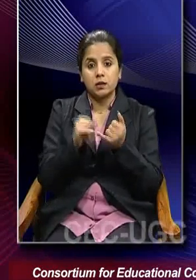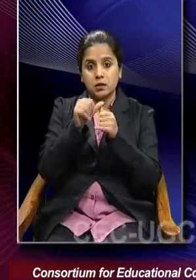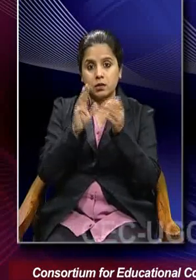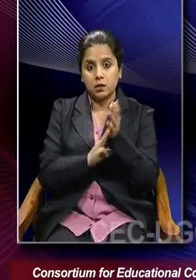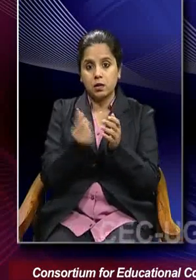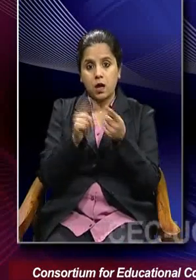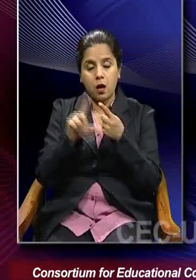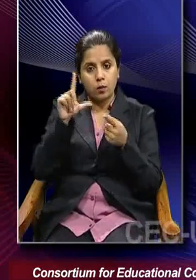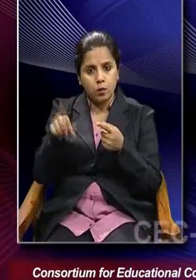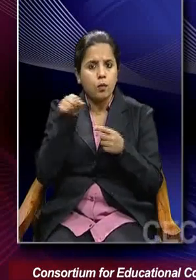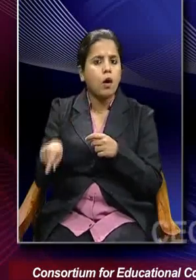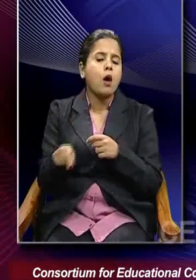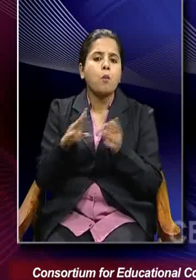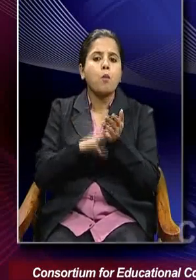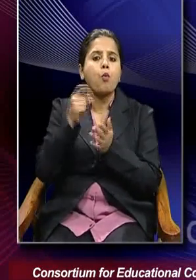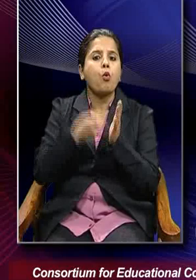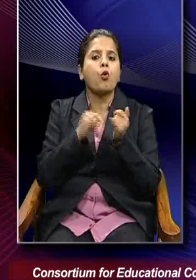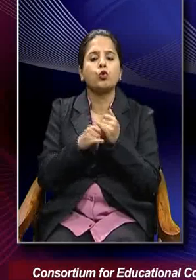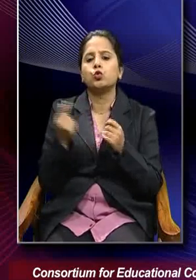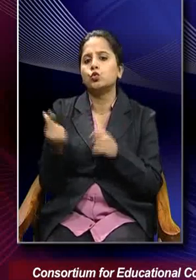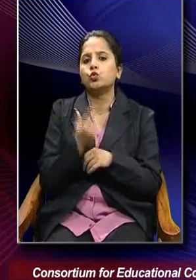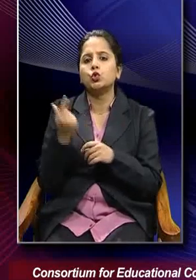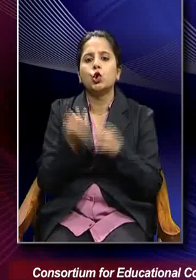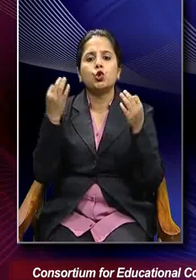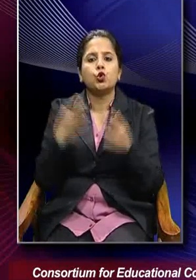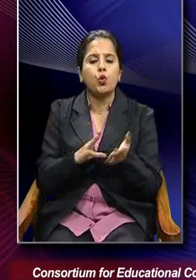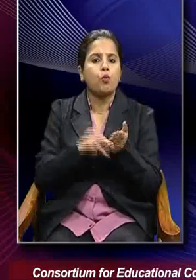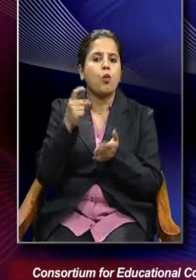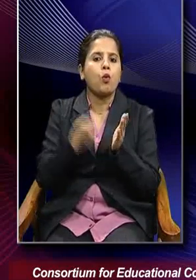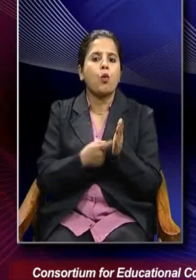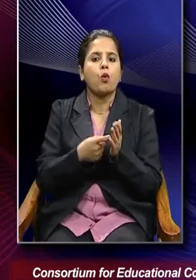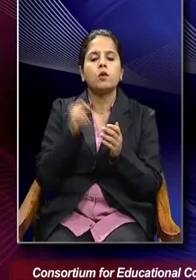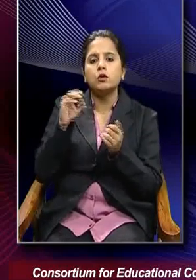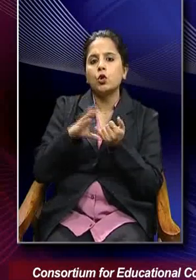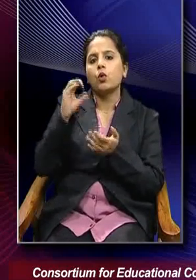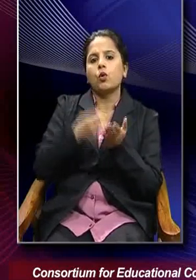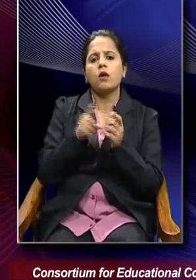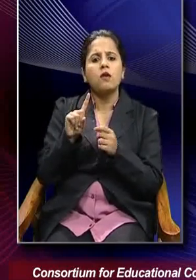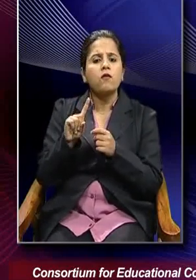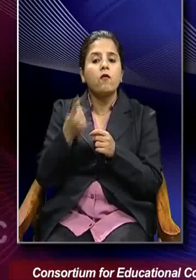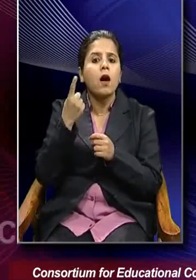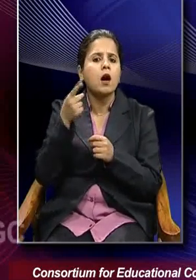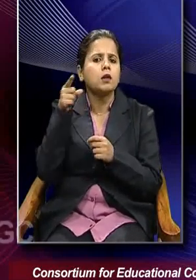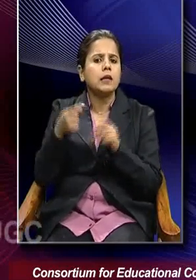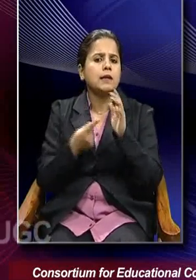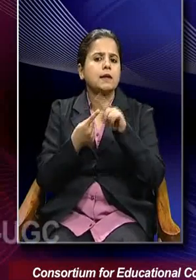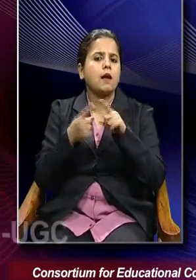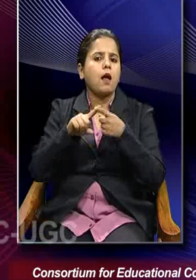Morse used the new Morse code to send his first telegraph message